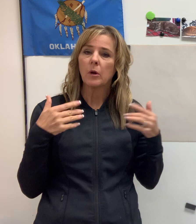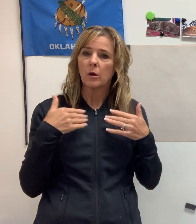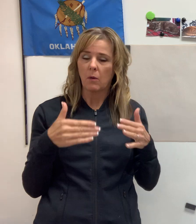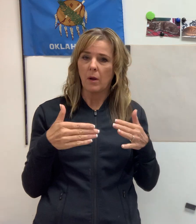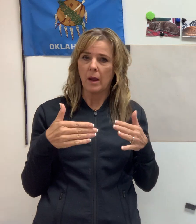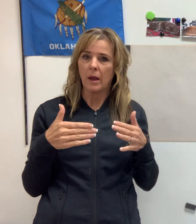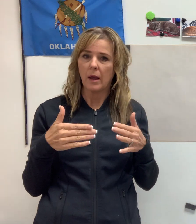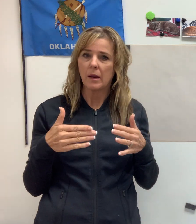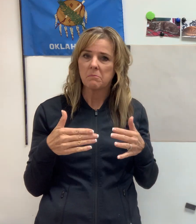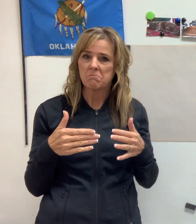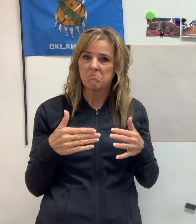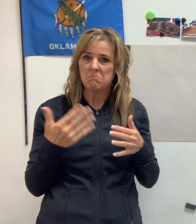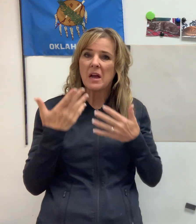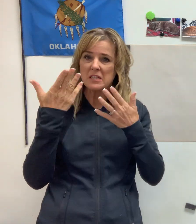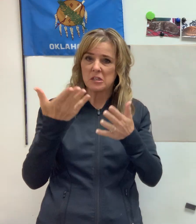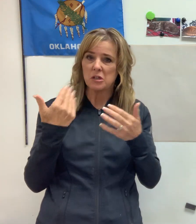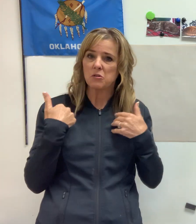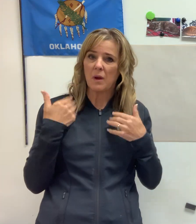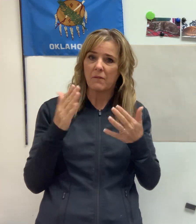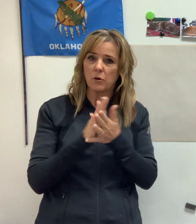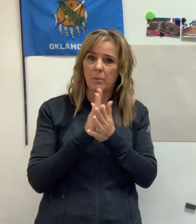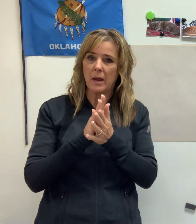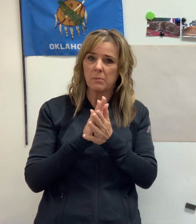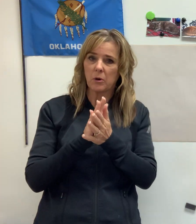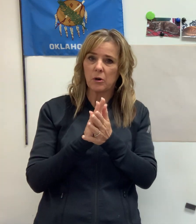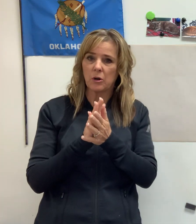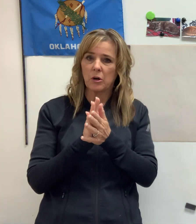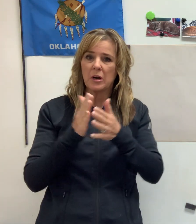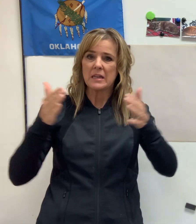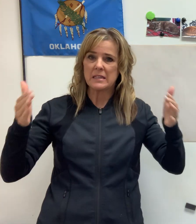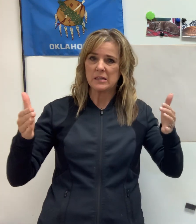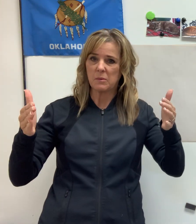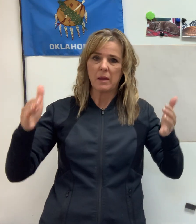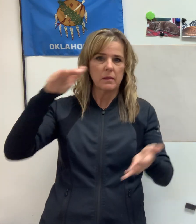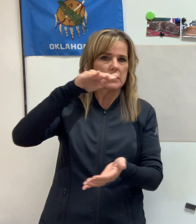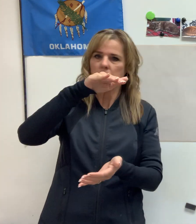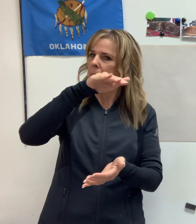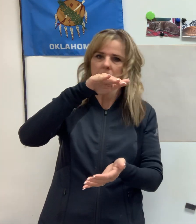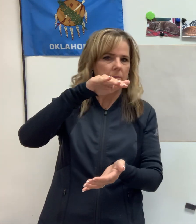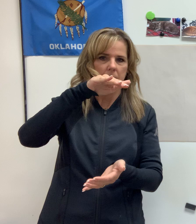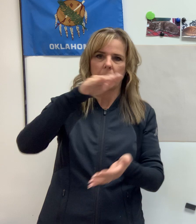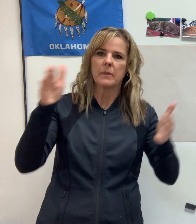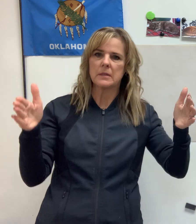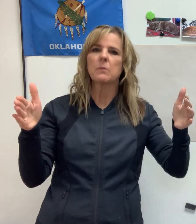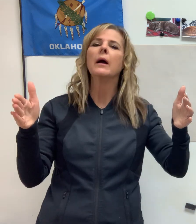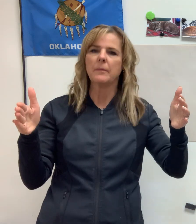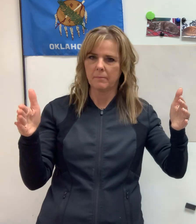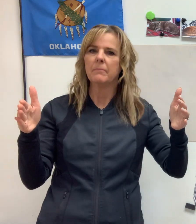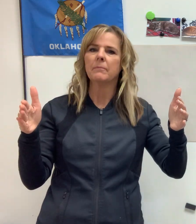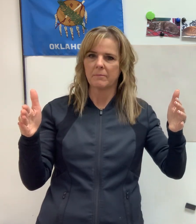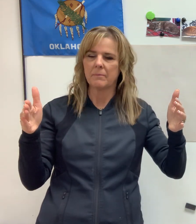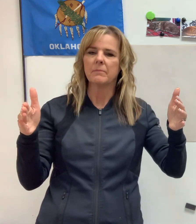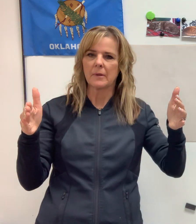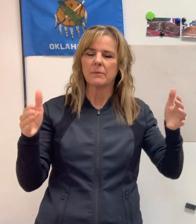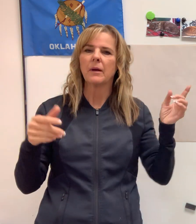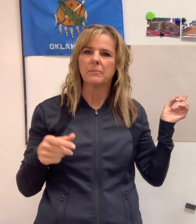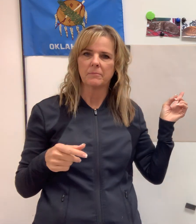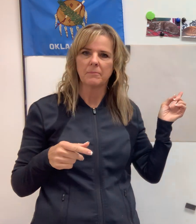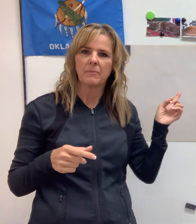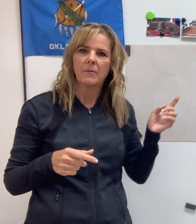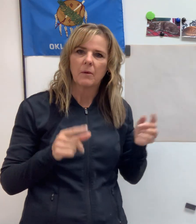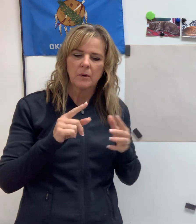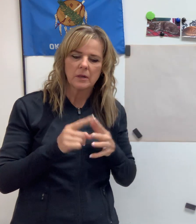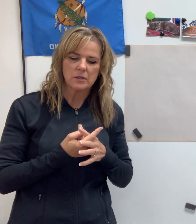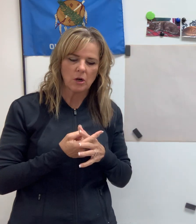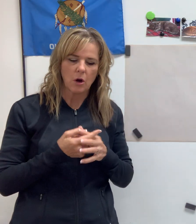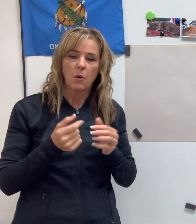ahead. I definitely suggest you have your paper sideways, guys. Not up and down tall, but he's kind of laid out, so I want your paper sideways. And we are going